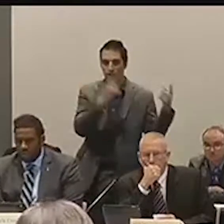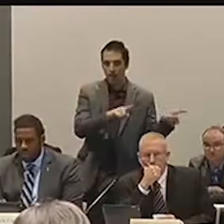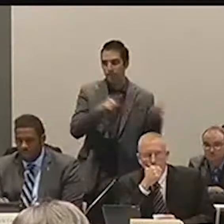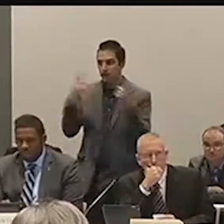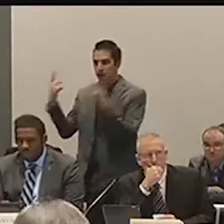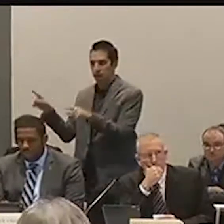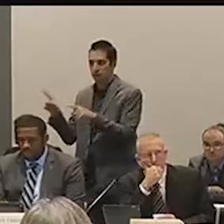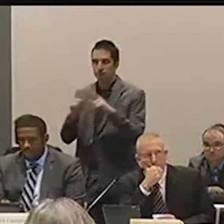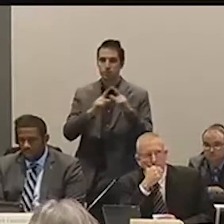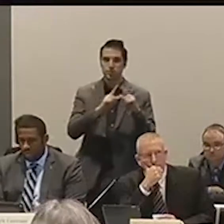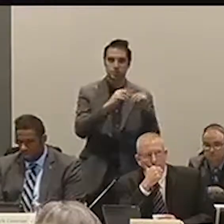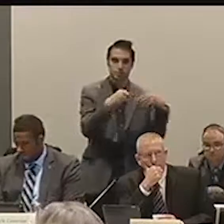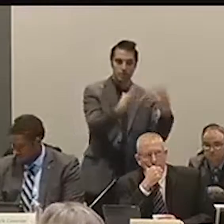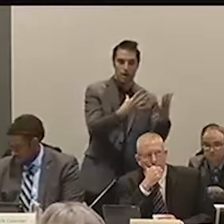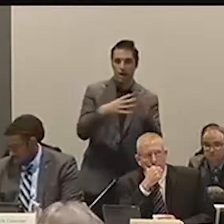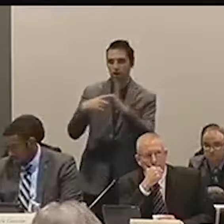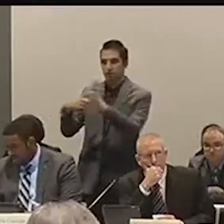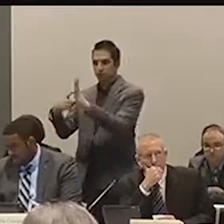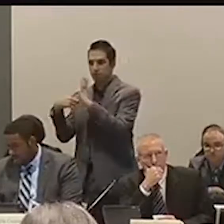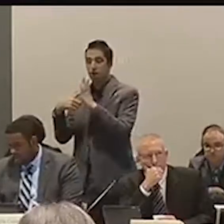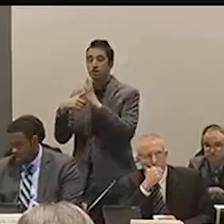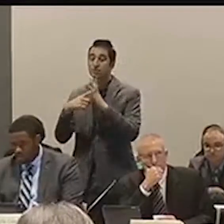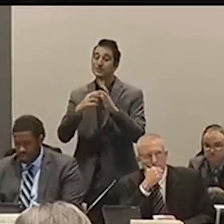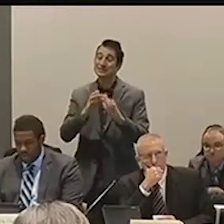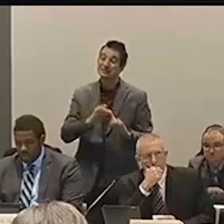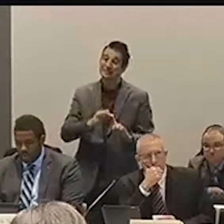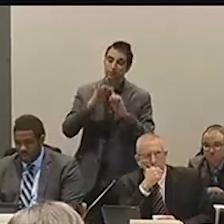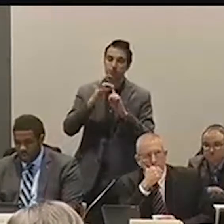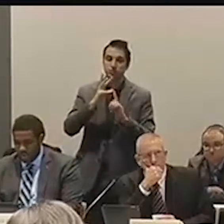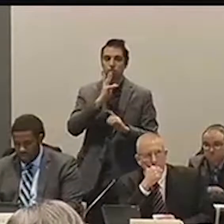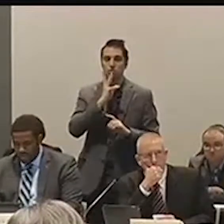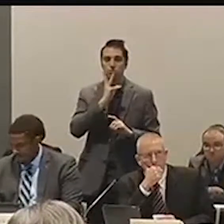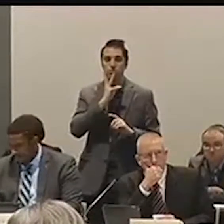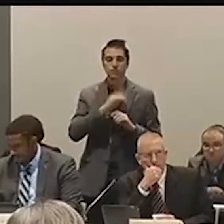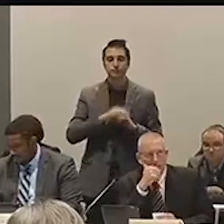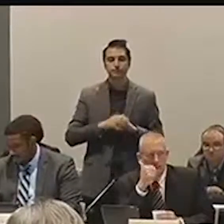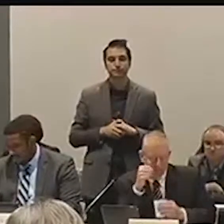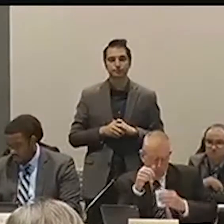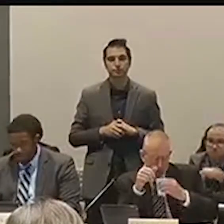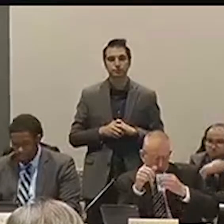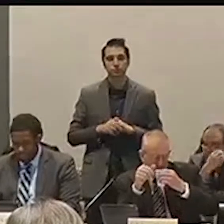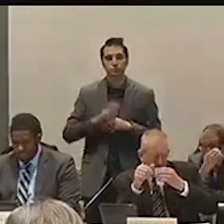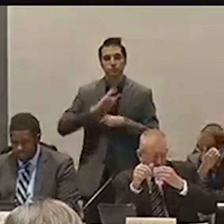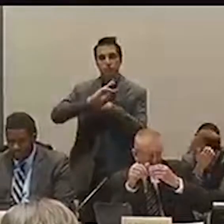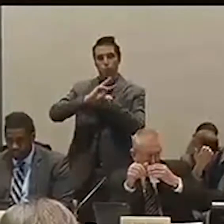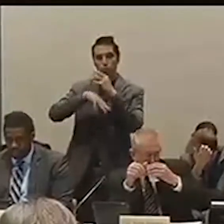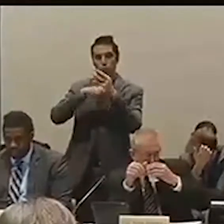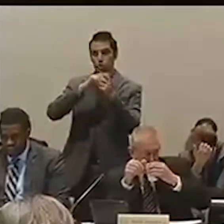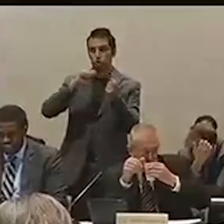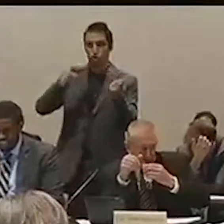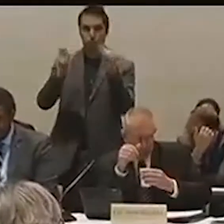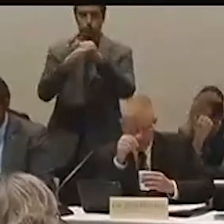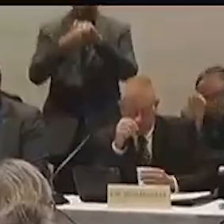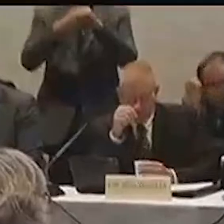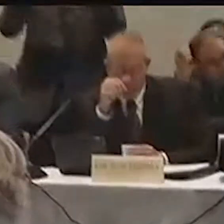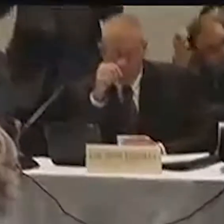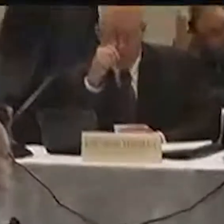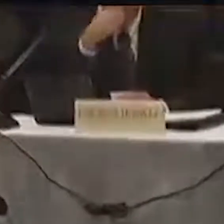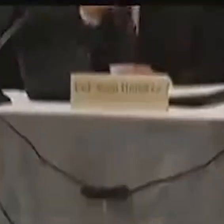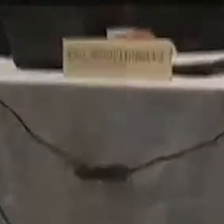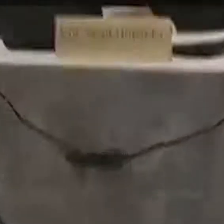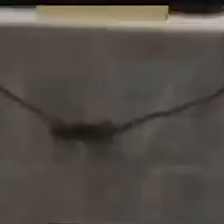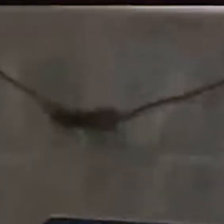demand side across utilities, water included. We've got real changes in the demand profile. And then once